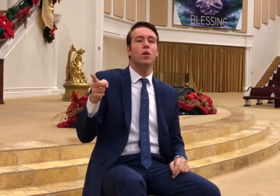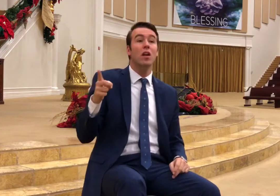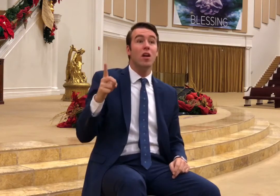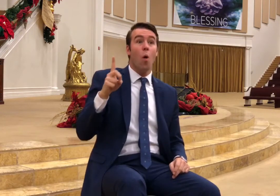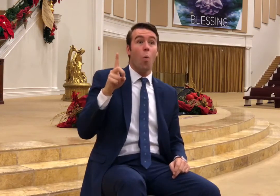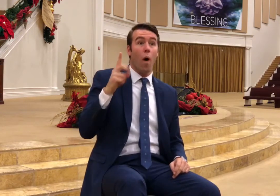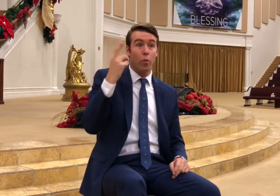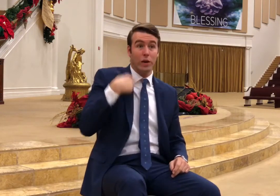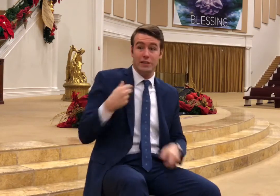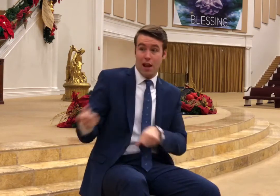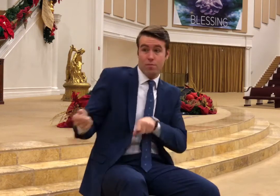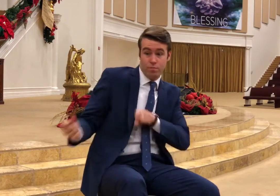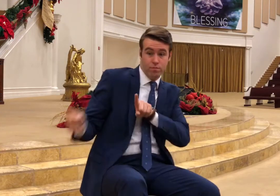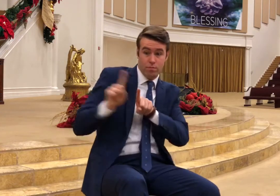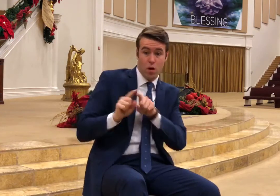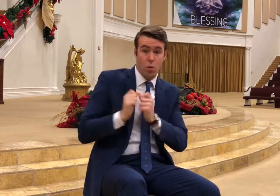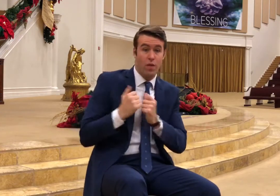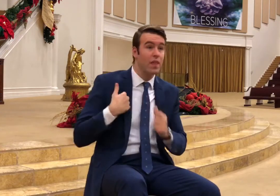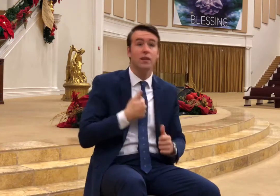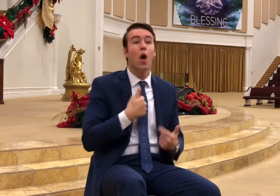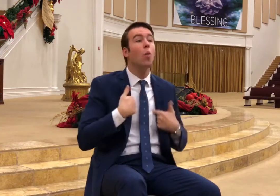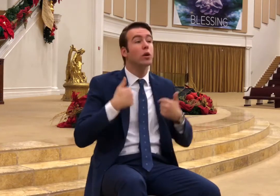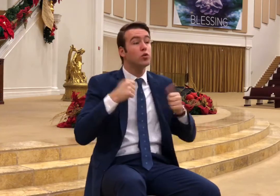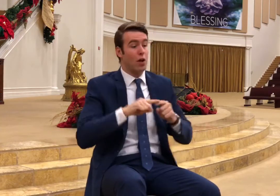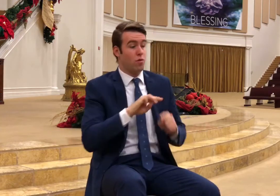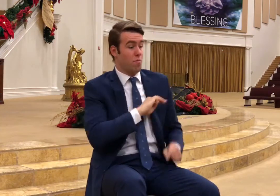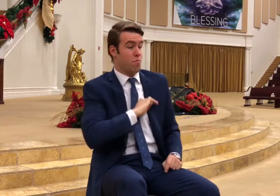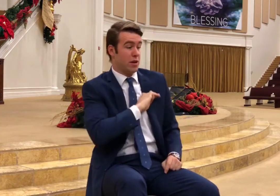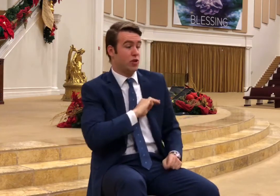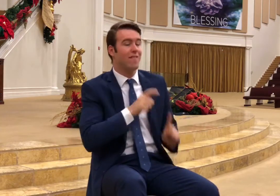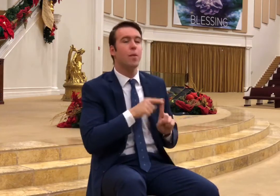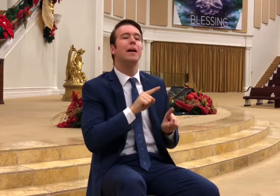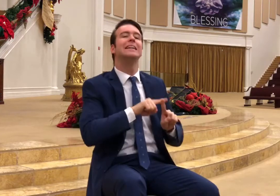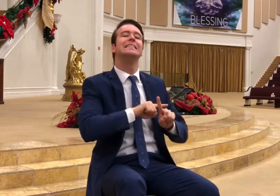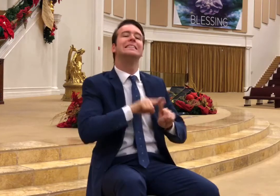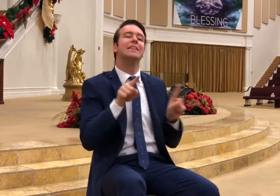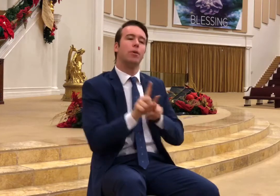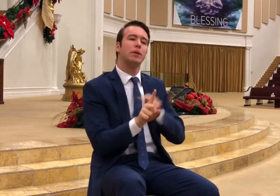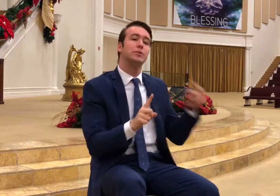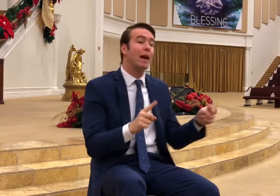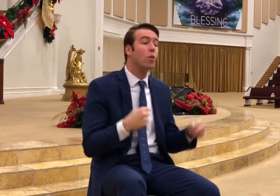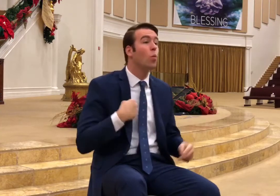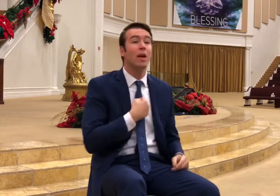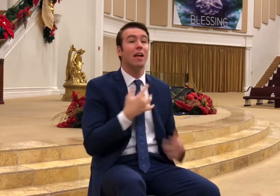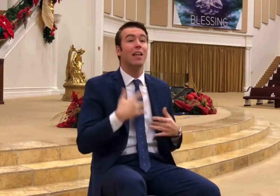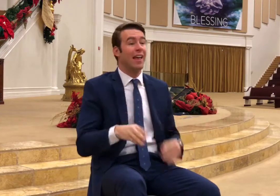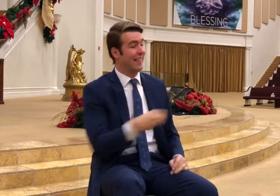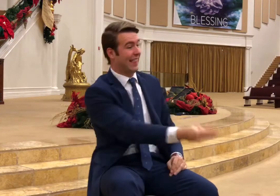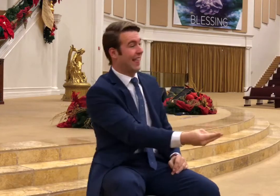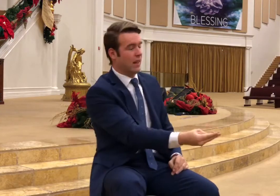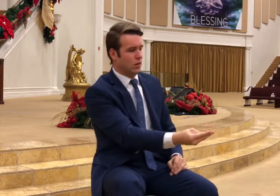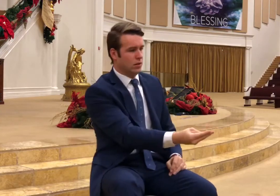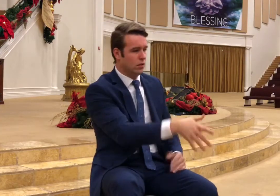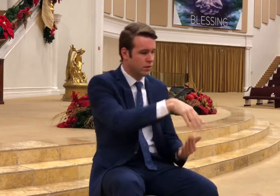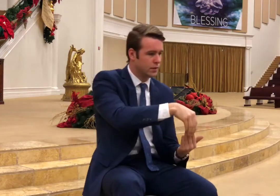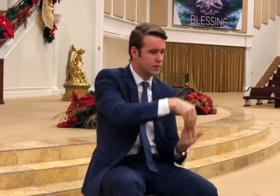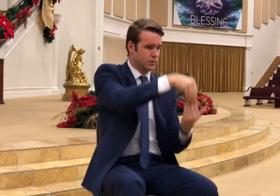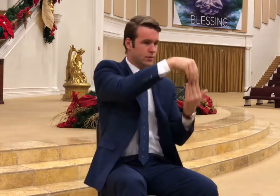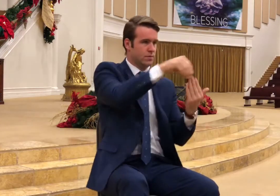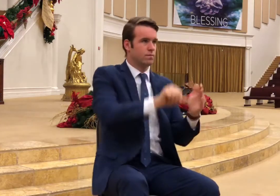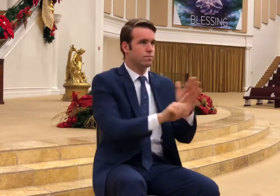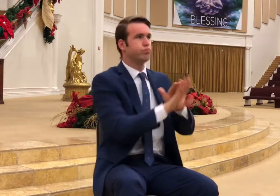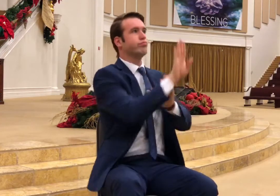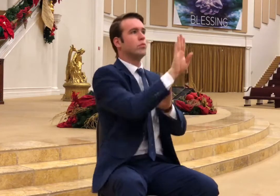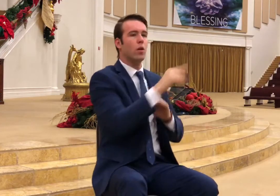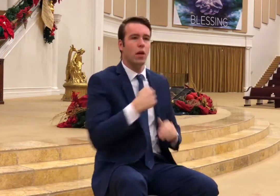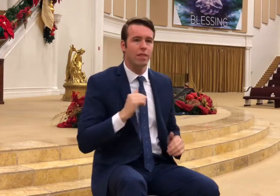reasons I brought him with us is we're trying to approach missions from a different standpoint. Instead of just giving a handout, let's give a hand up. Let's find a